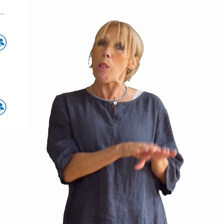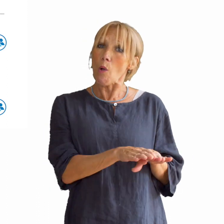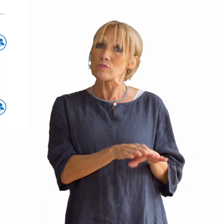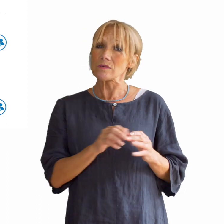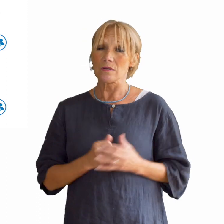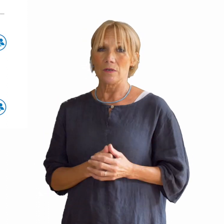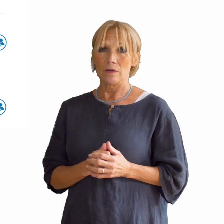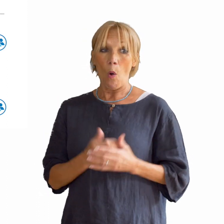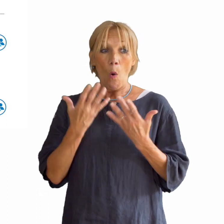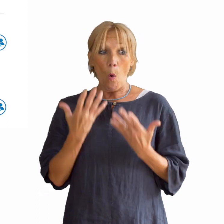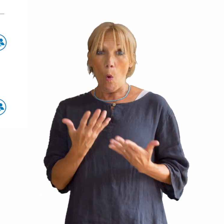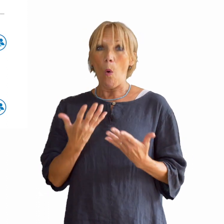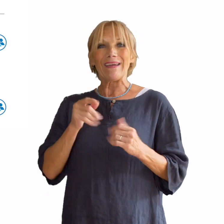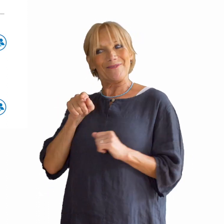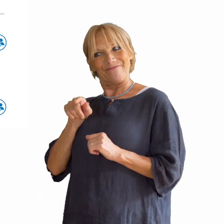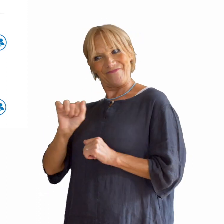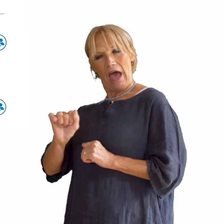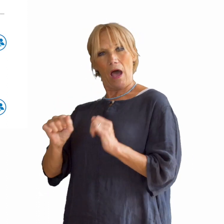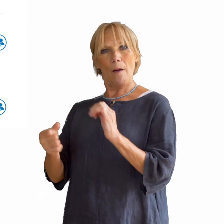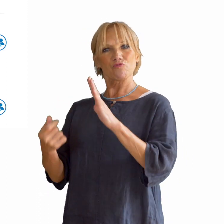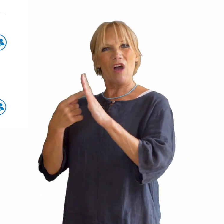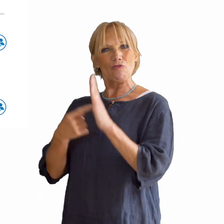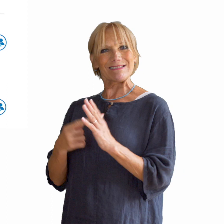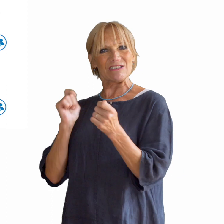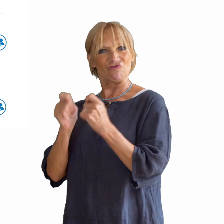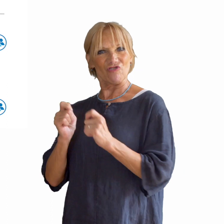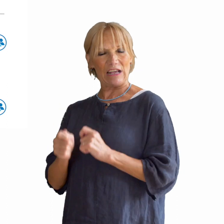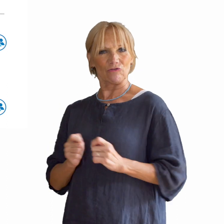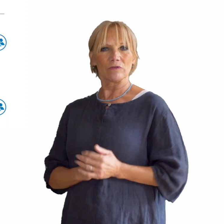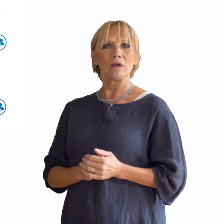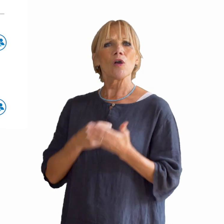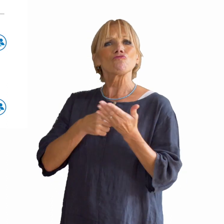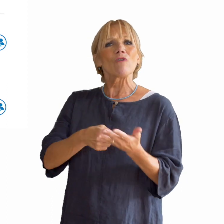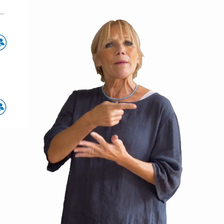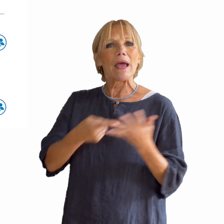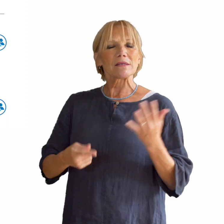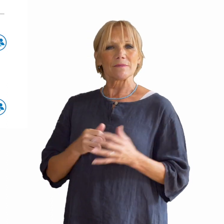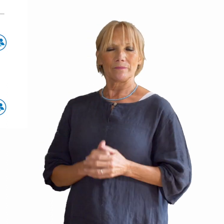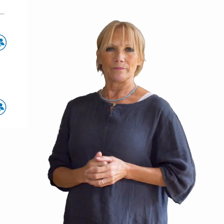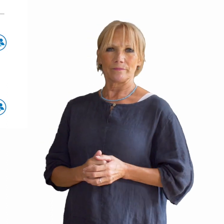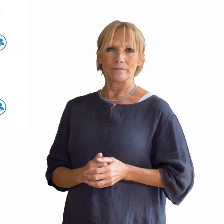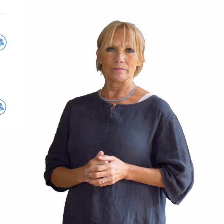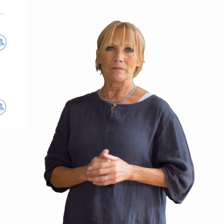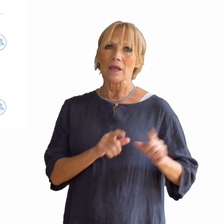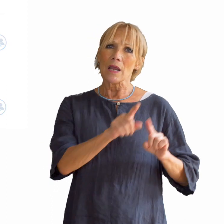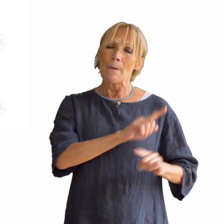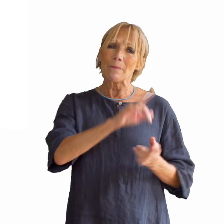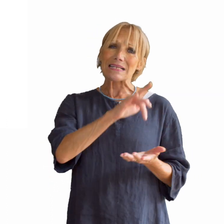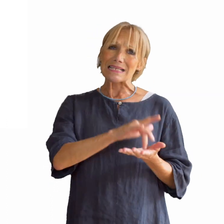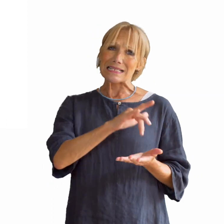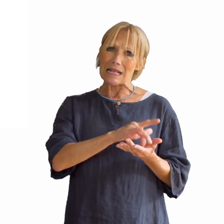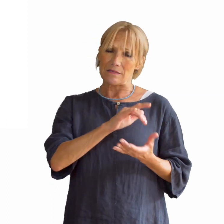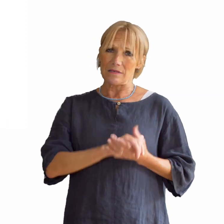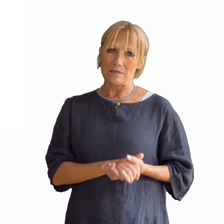meeting centre if deemed not successful enough, or if the organisation's priorities change. We have the following